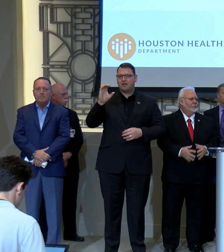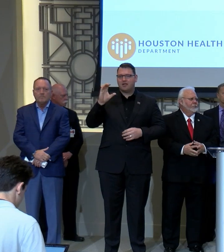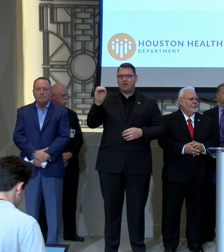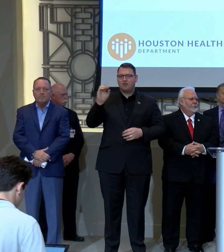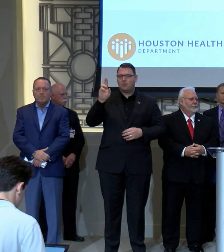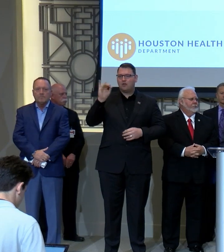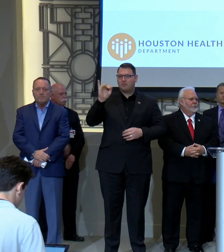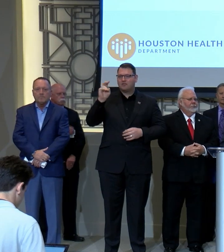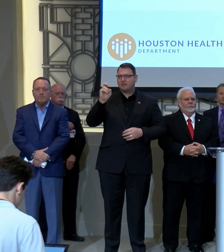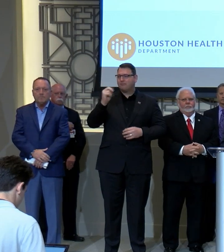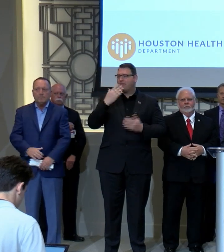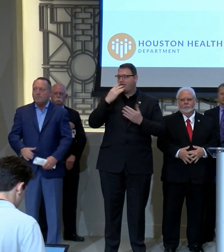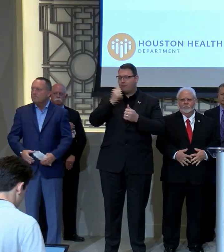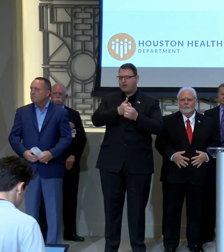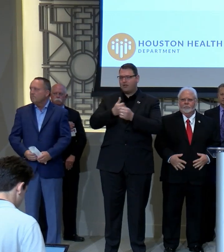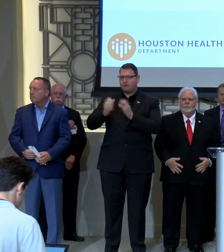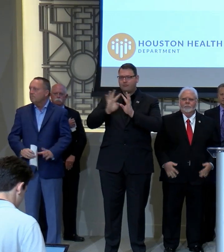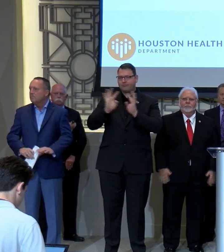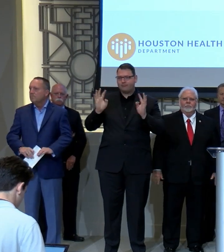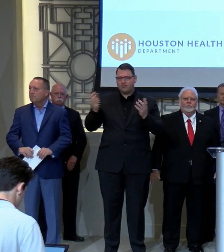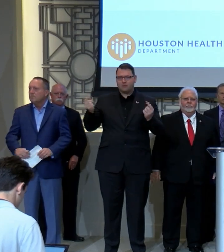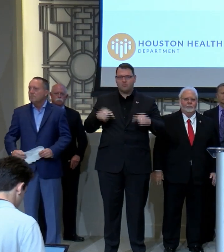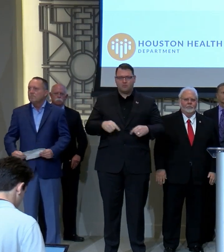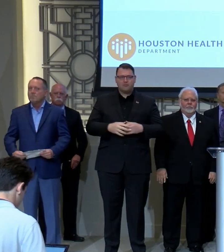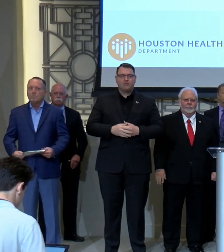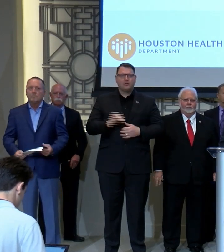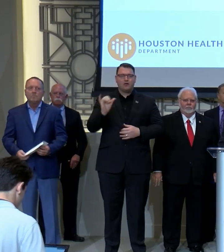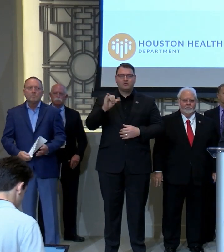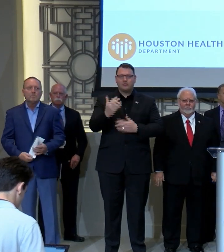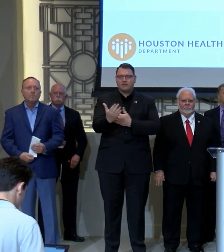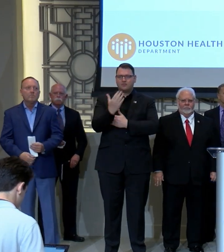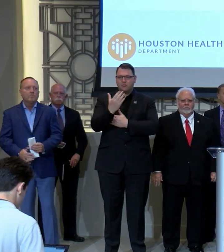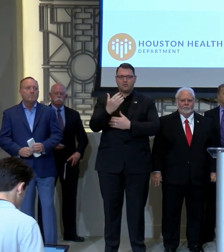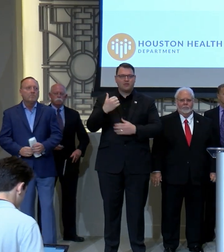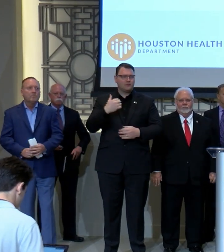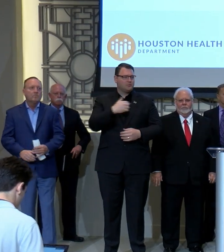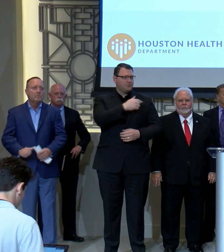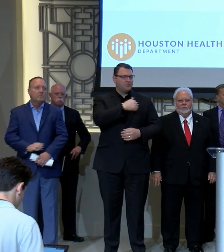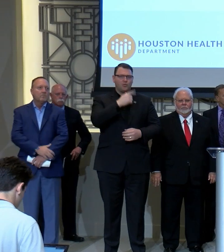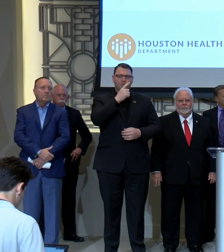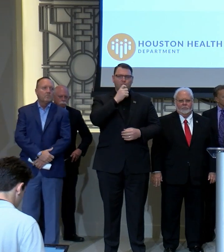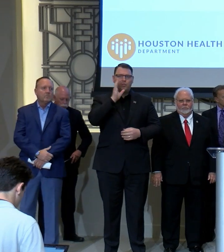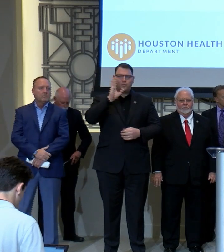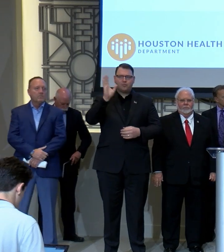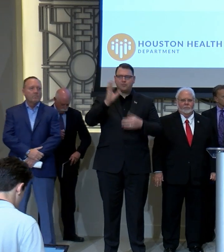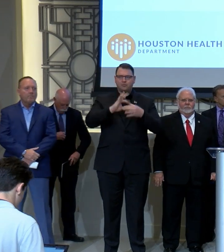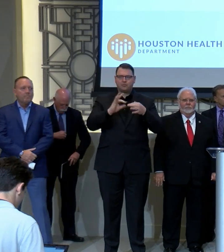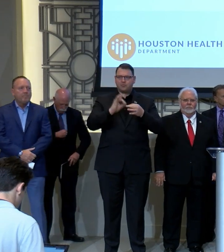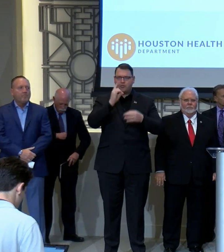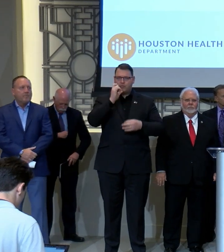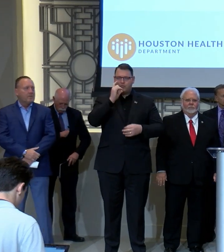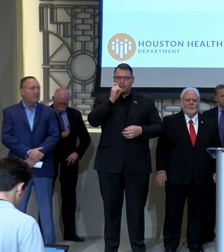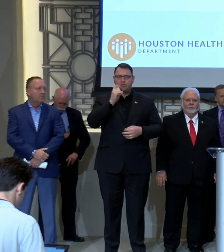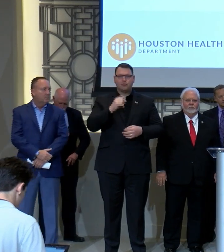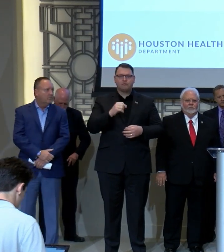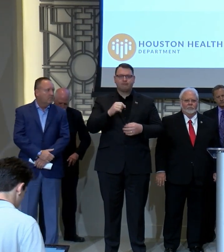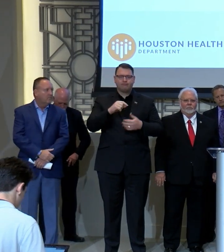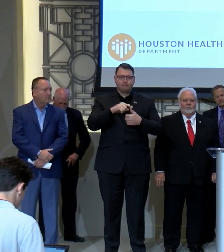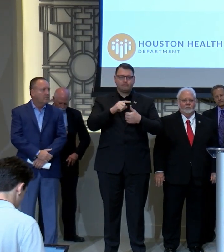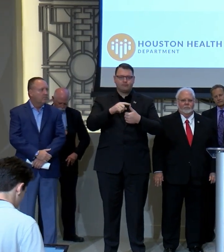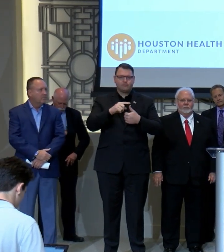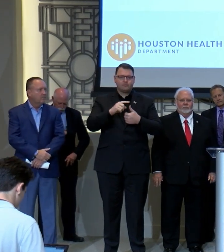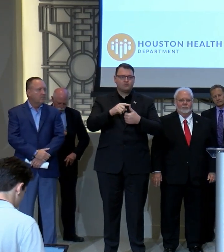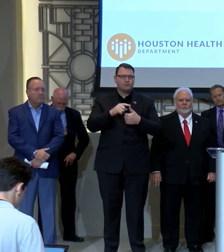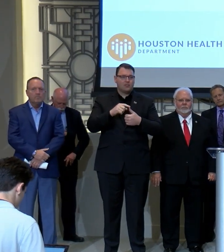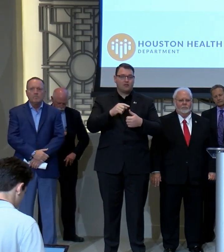every one of you for being present. And then also this morning, you will be hearing from the following individuals.